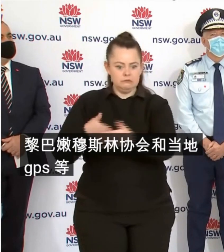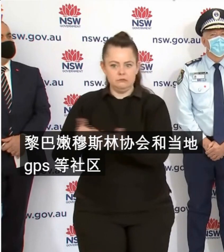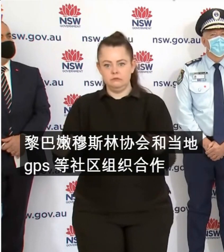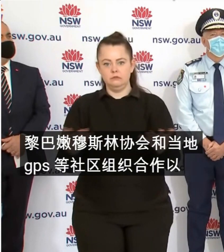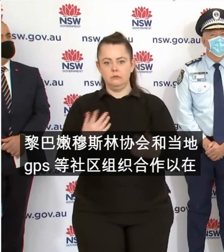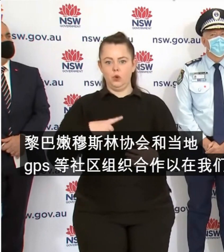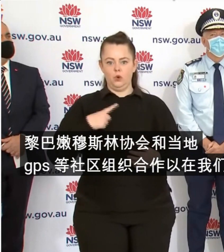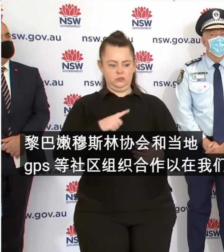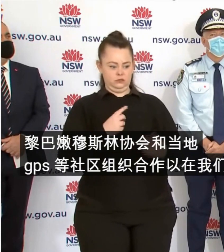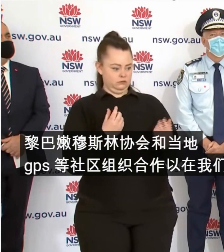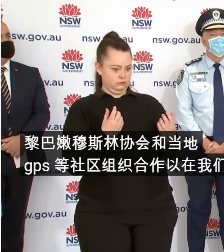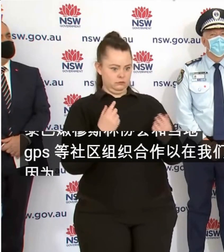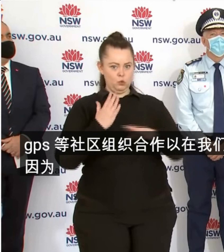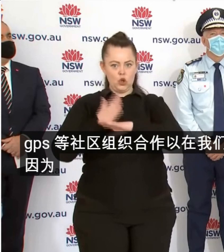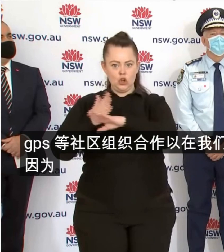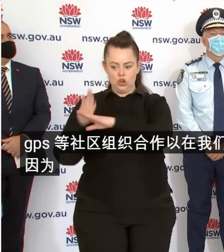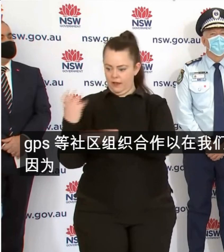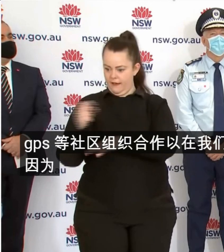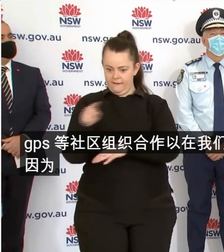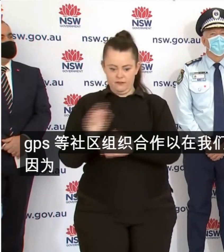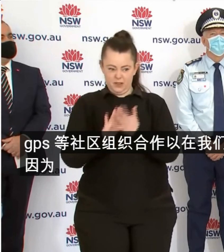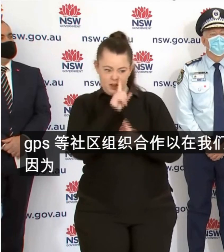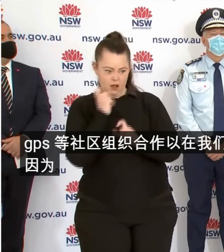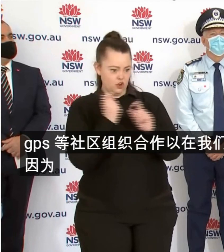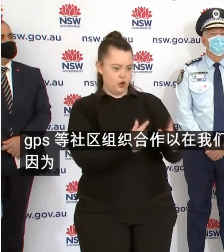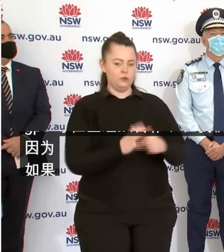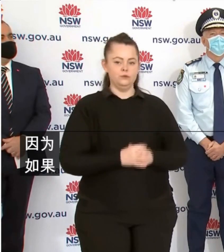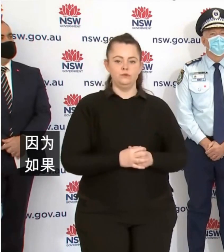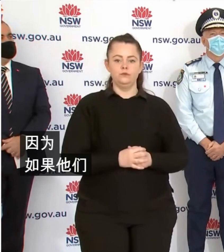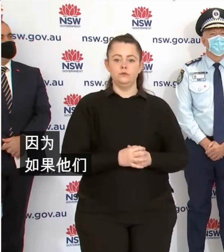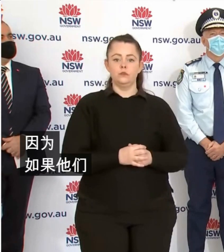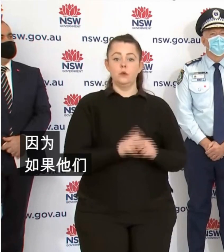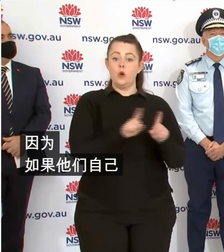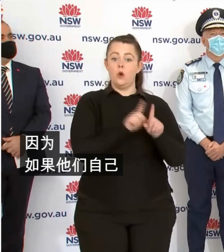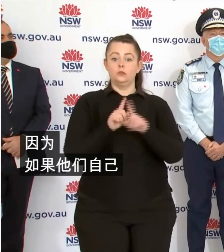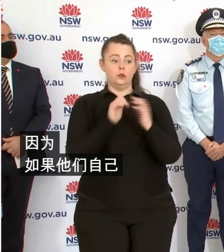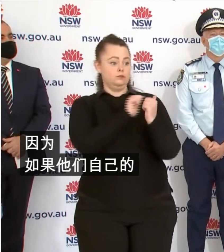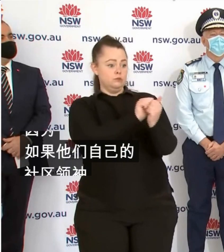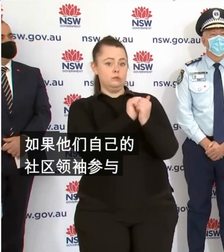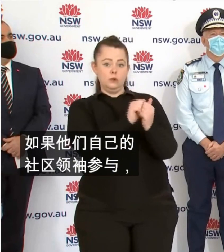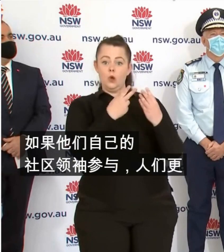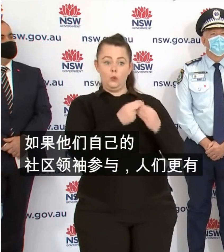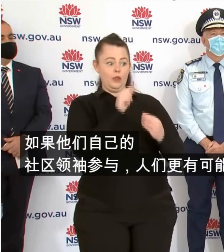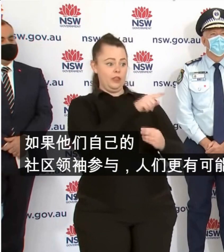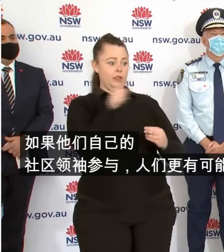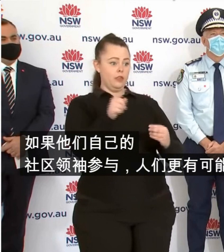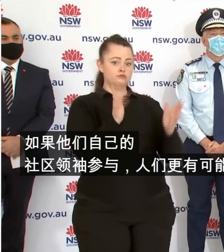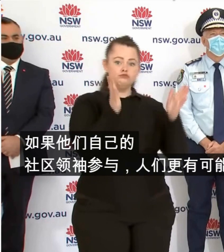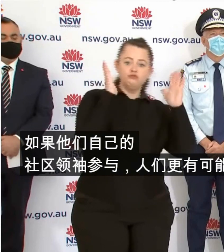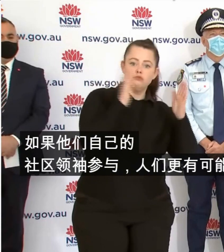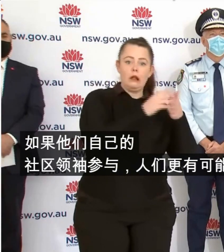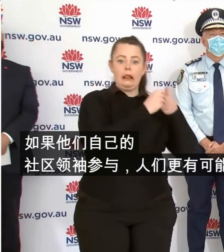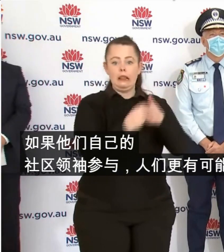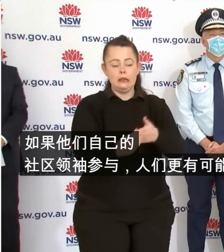local GPs to build trust within our communities, because people are more likely to come forward if their own community leaders are involved.